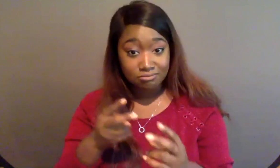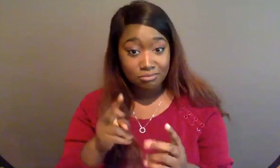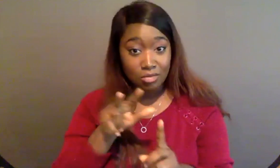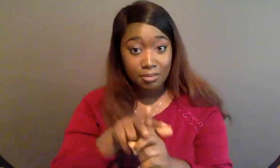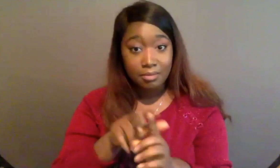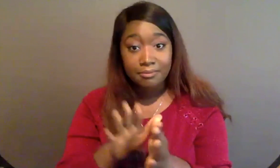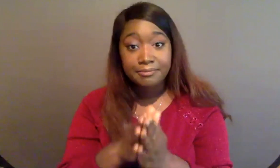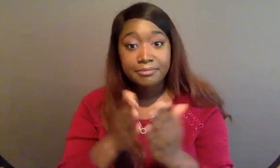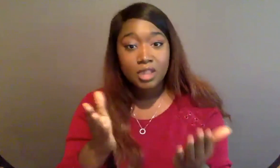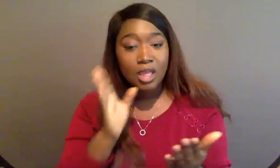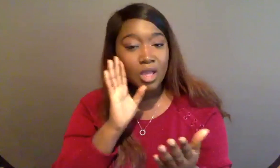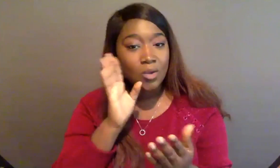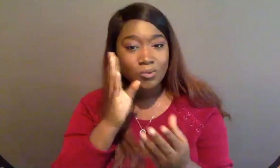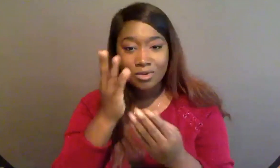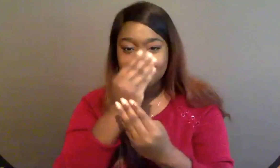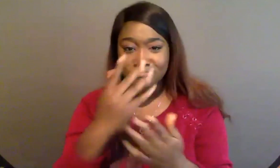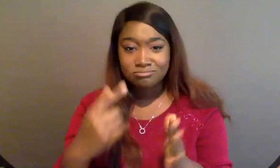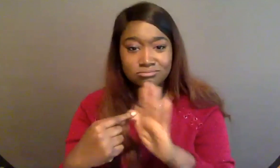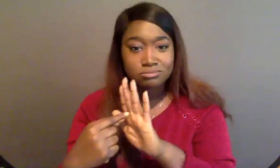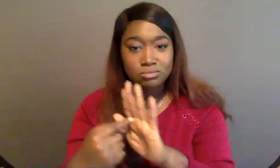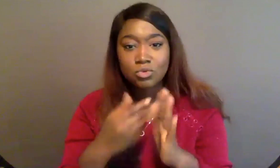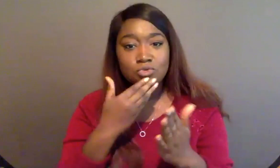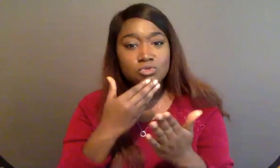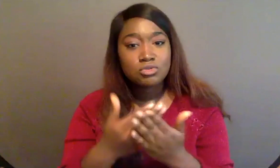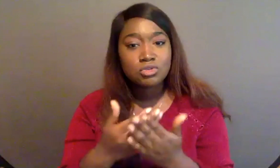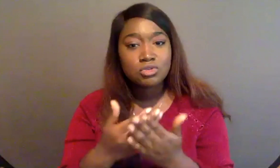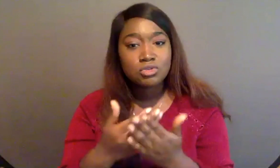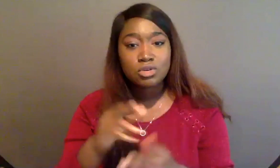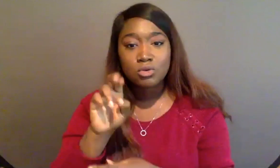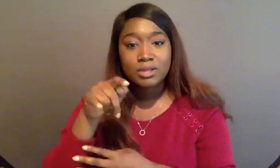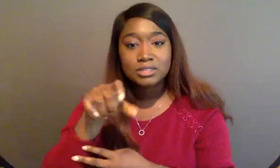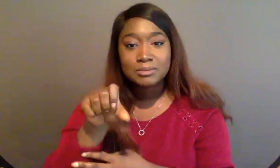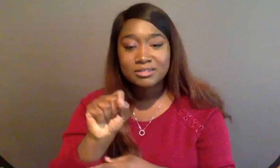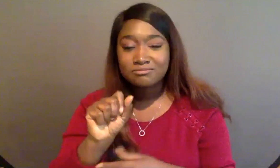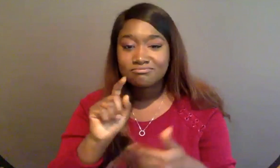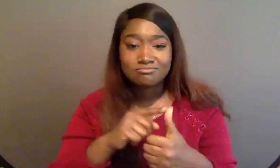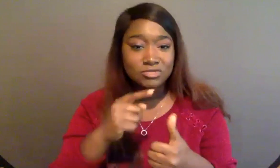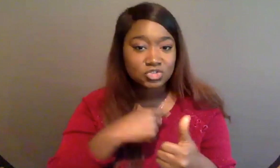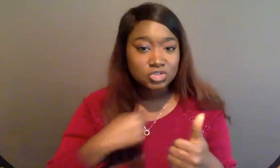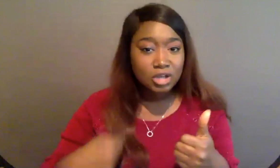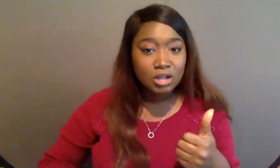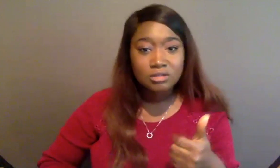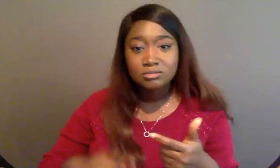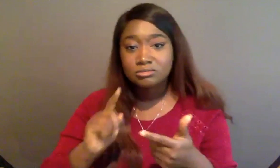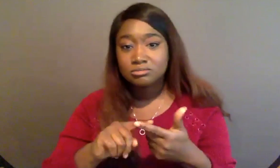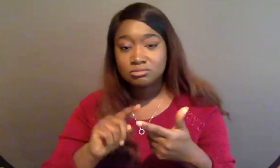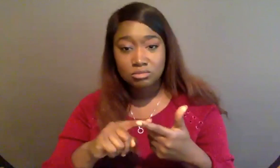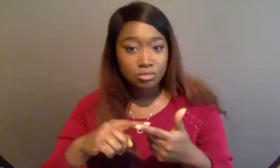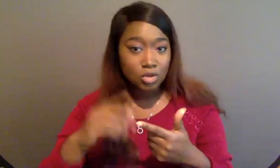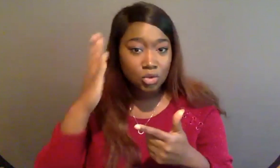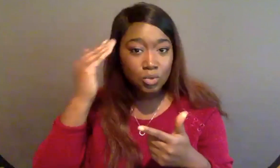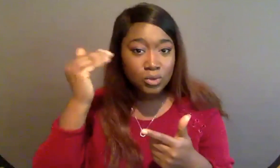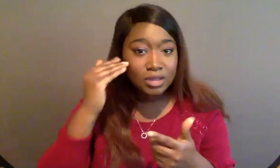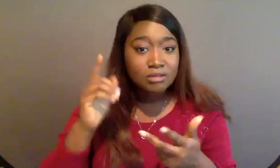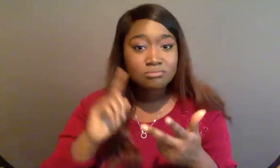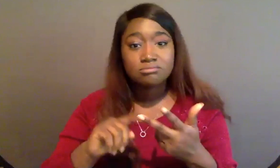you good recipes. So it's Chinese, Korean, Japanese, different